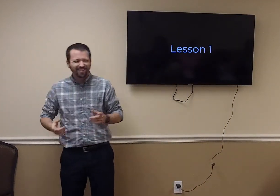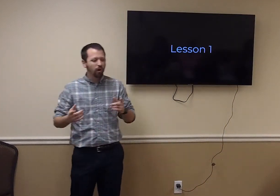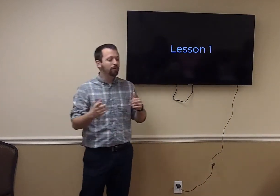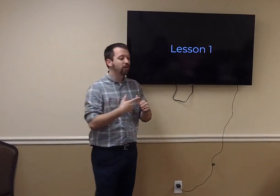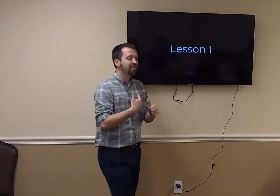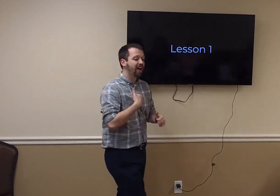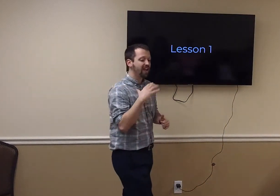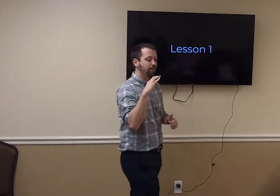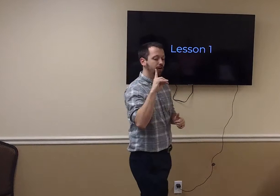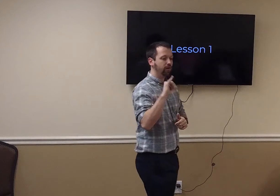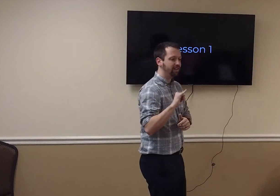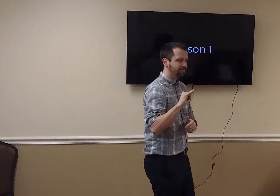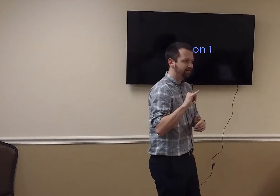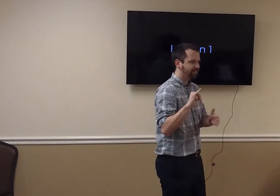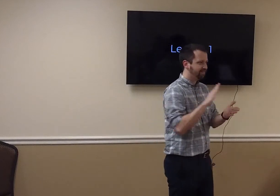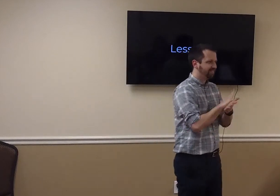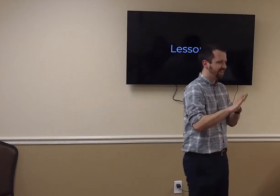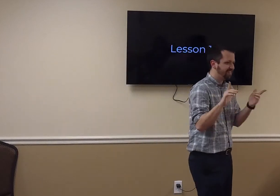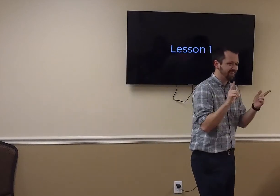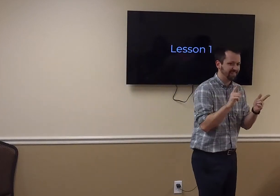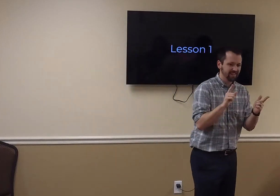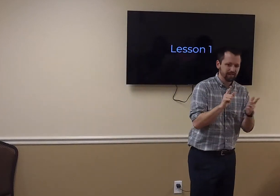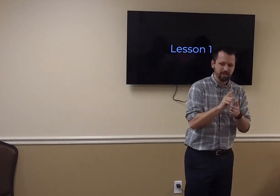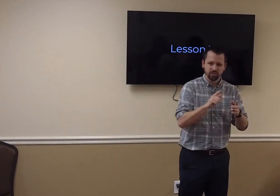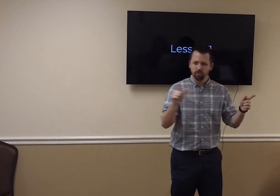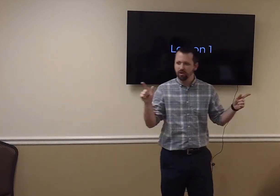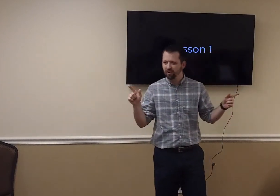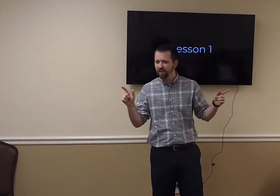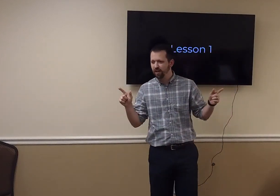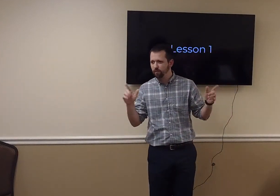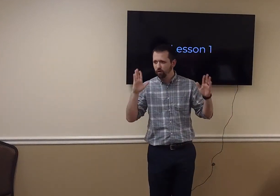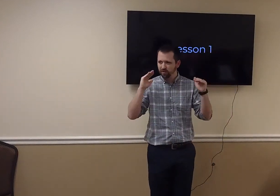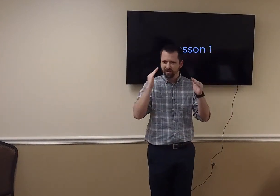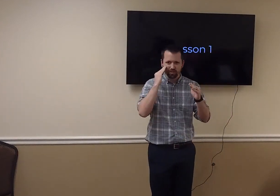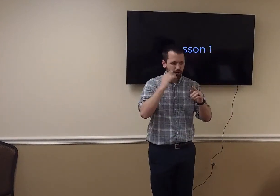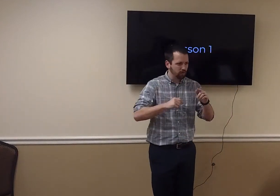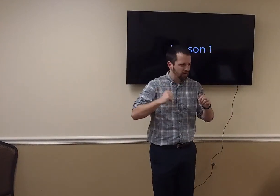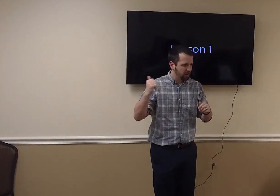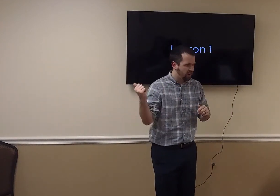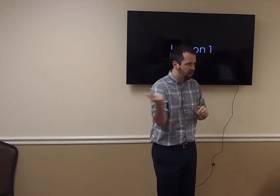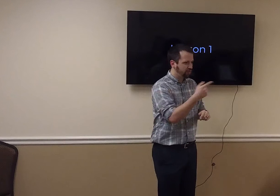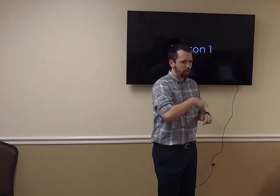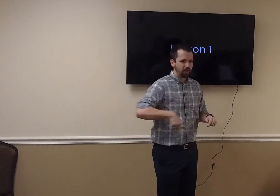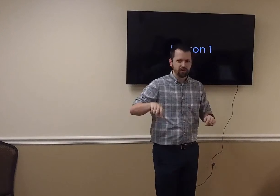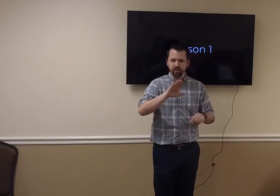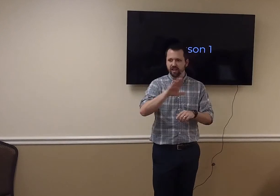So first, I am Cody. Nice to meet you all. I hope to get to know all of you all and your